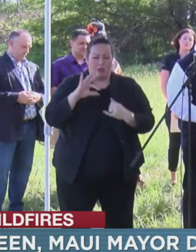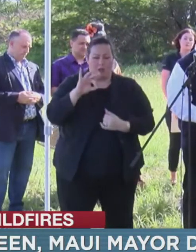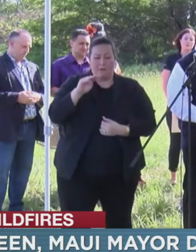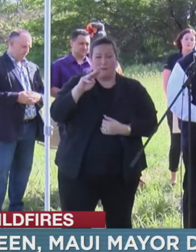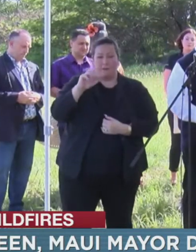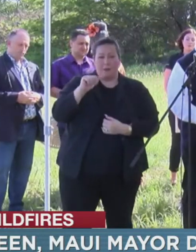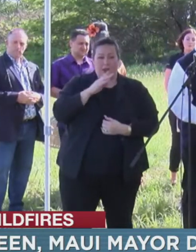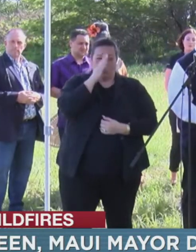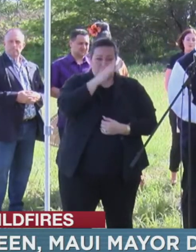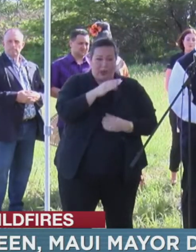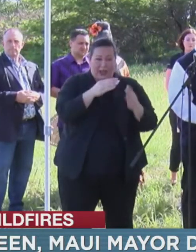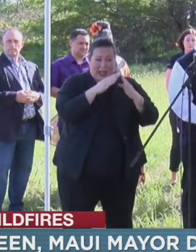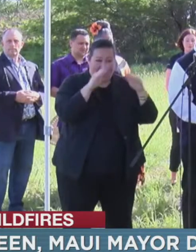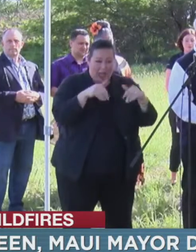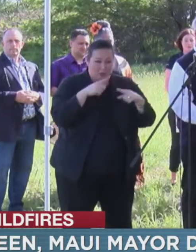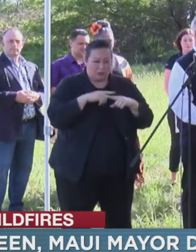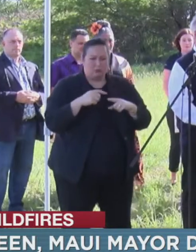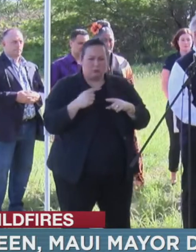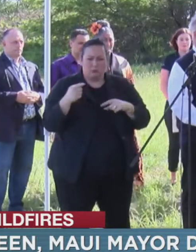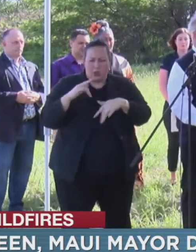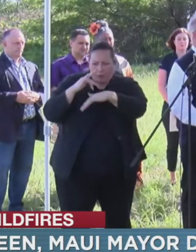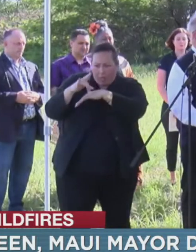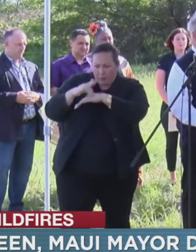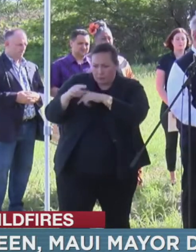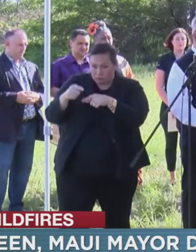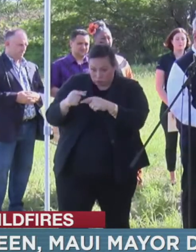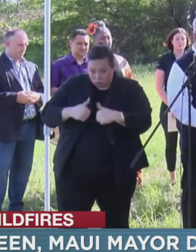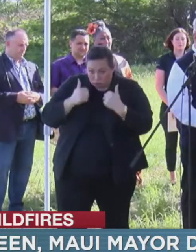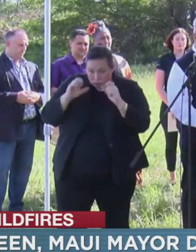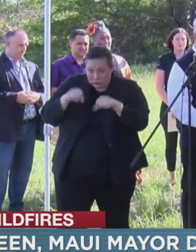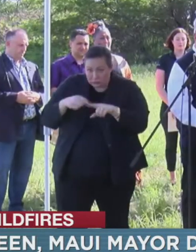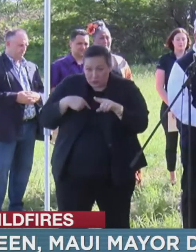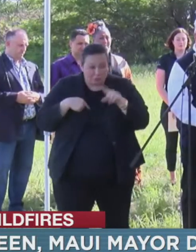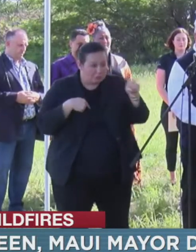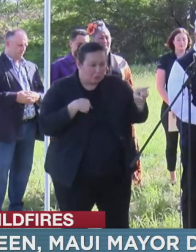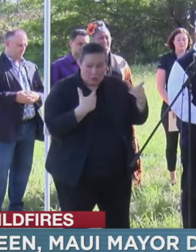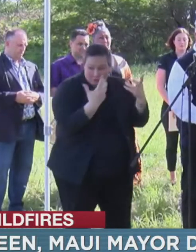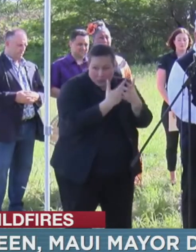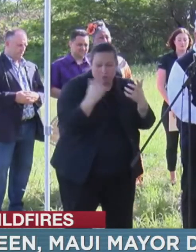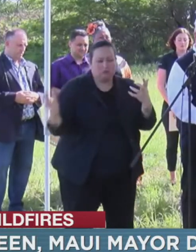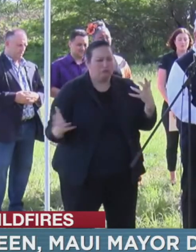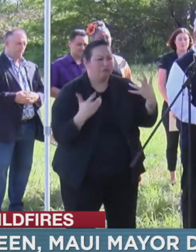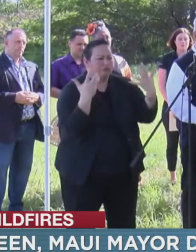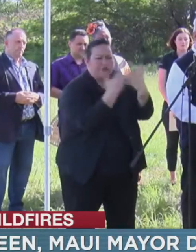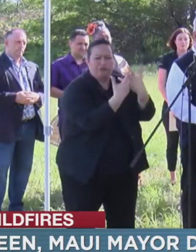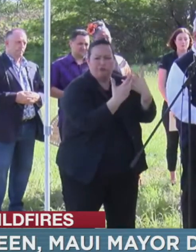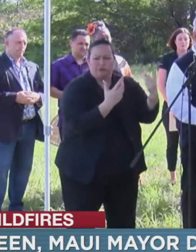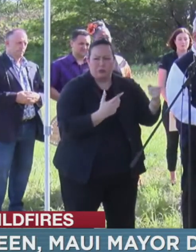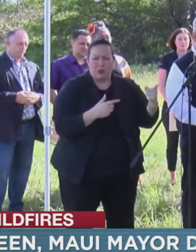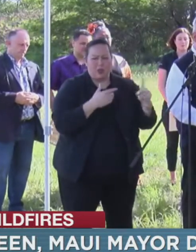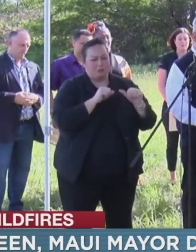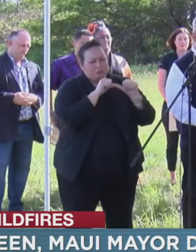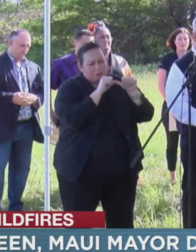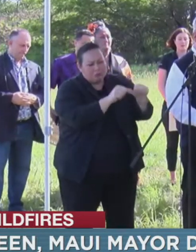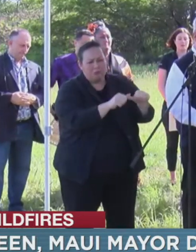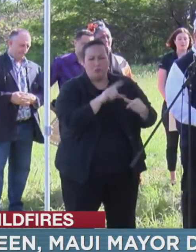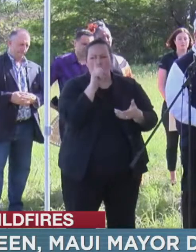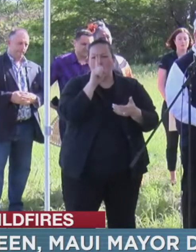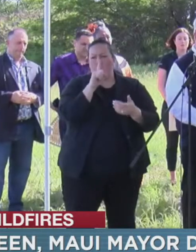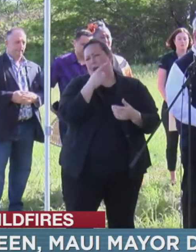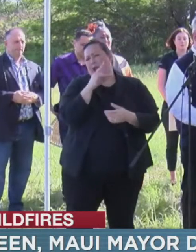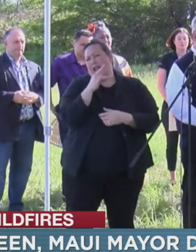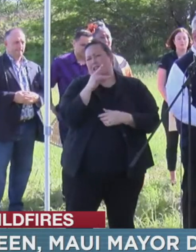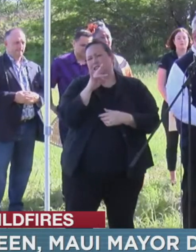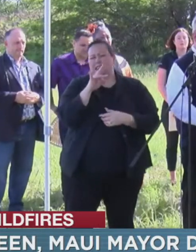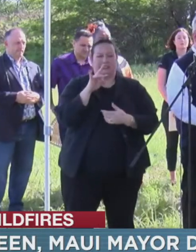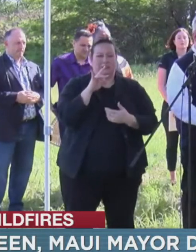eligible survivors are matched to a suitable unit for up to 18 months. Approximately 1,500 survivors